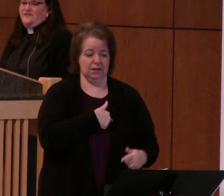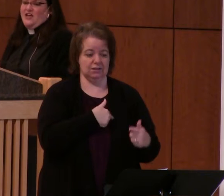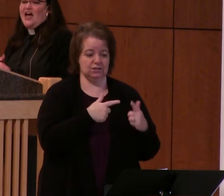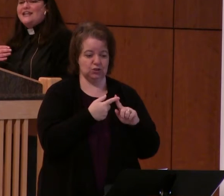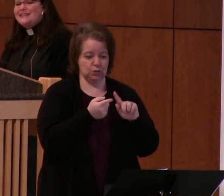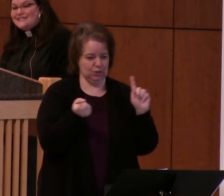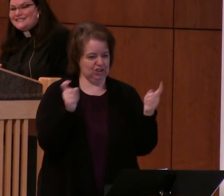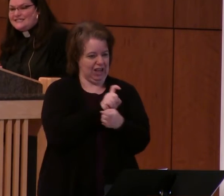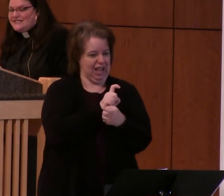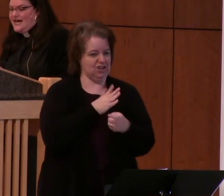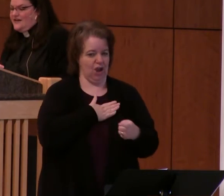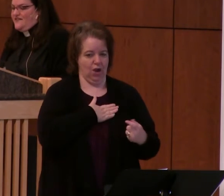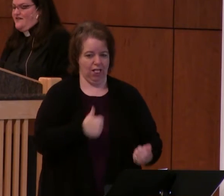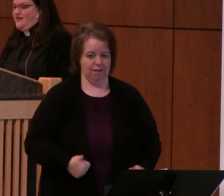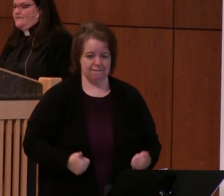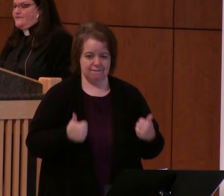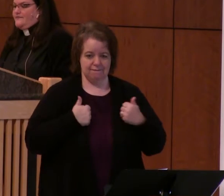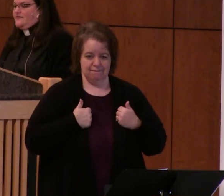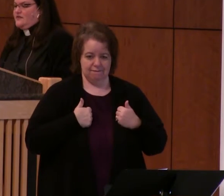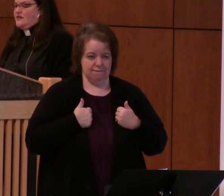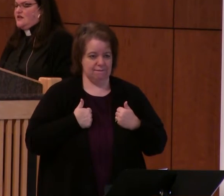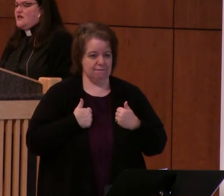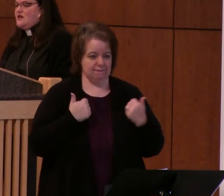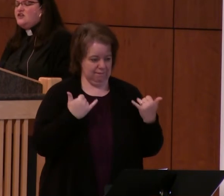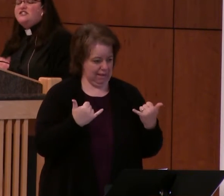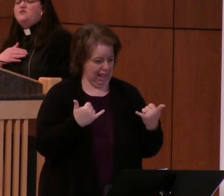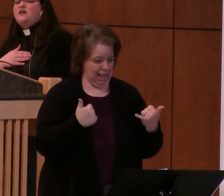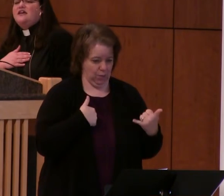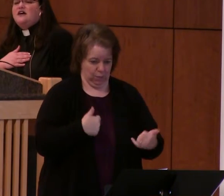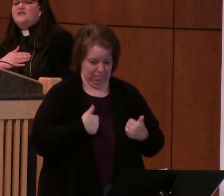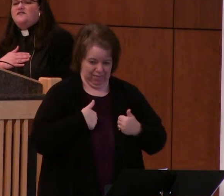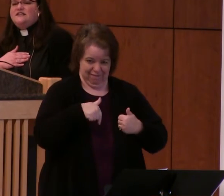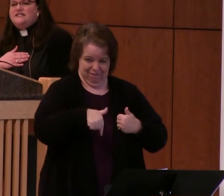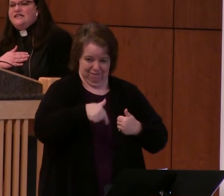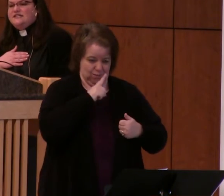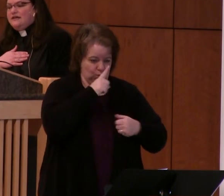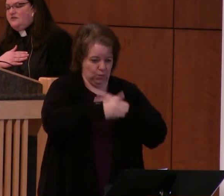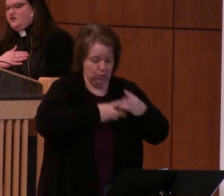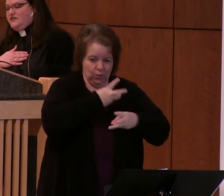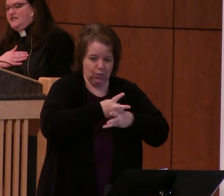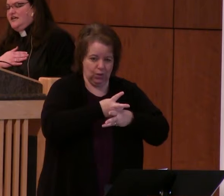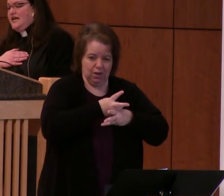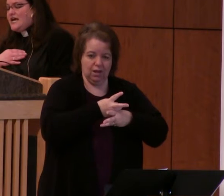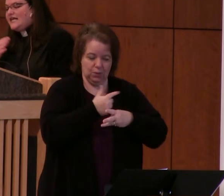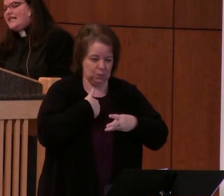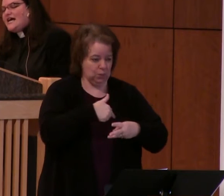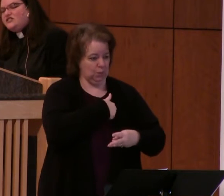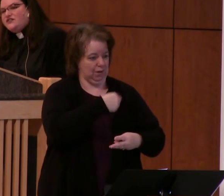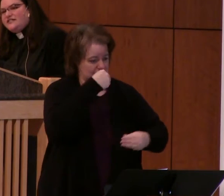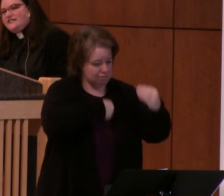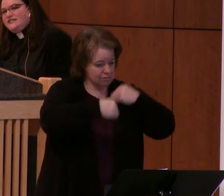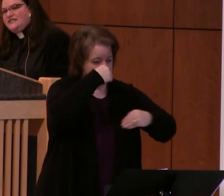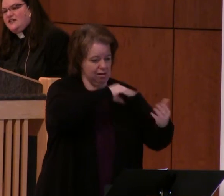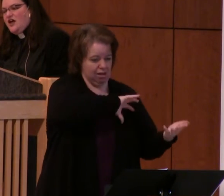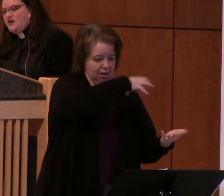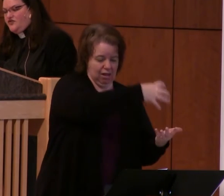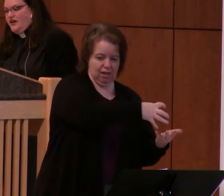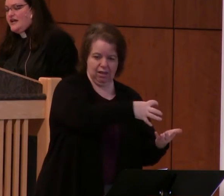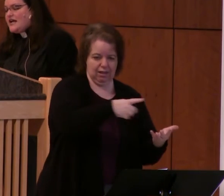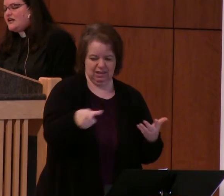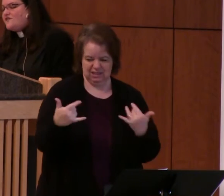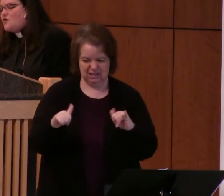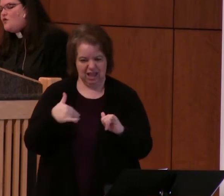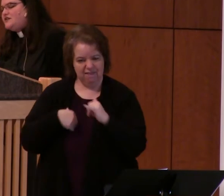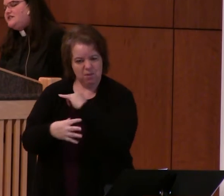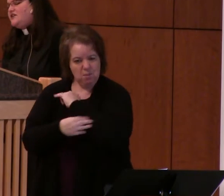we are living on this side of heaven. You see, we are feasting sumptuously, and Lazarus is still